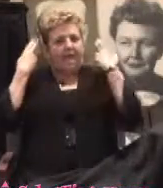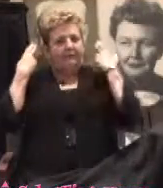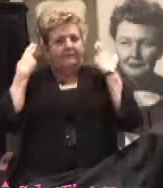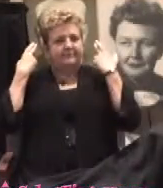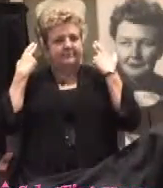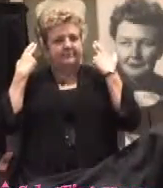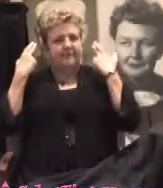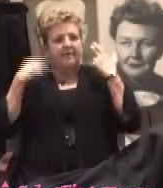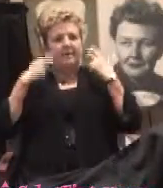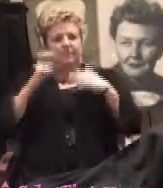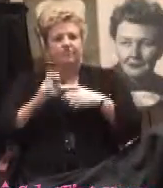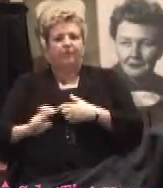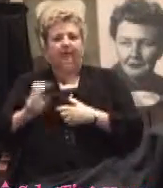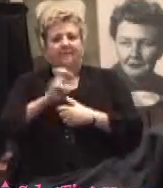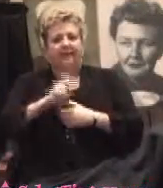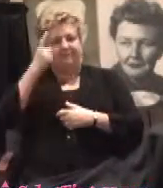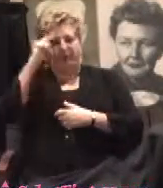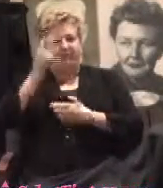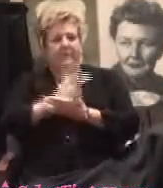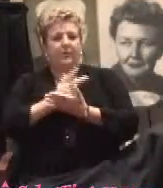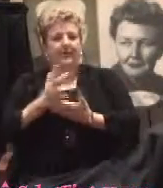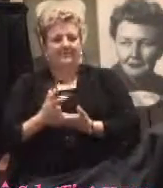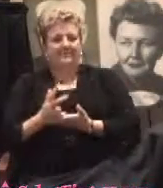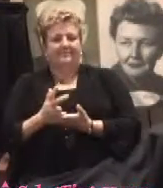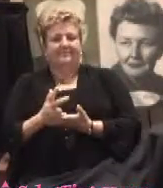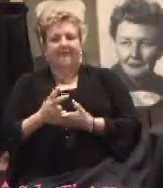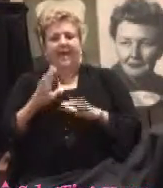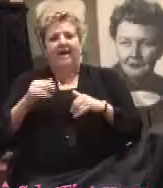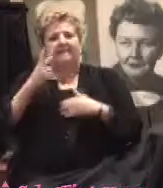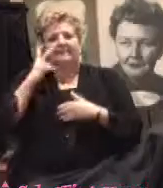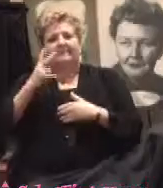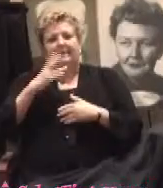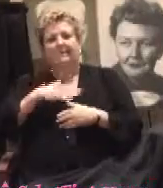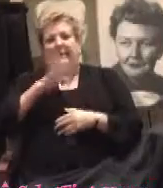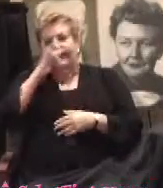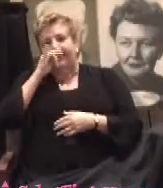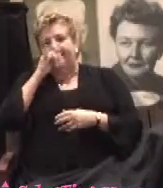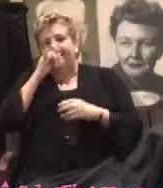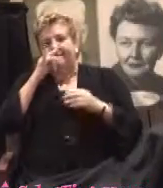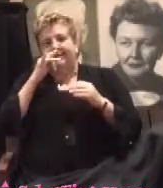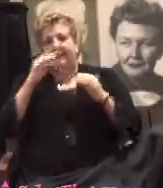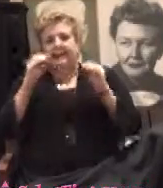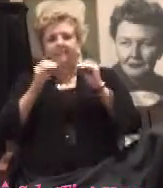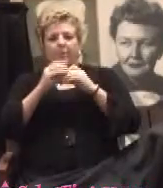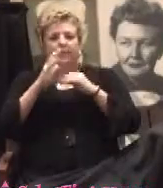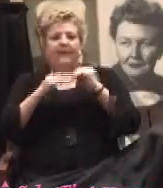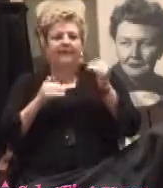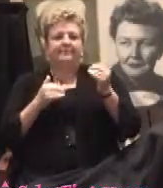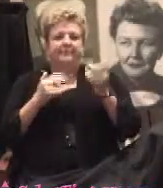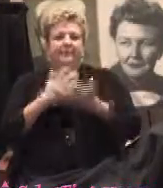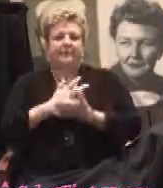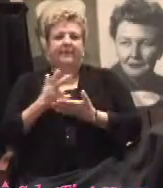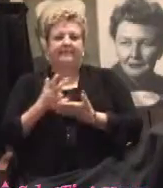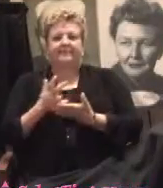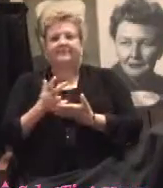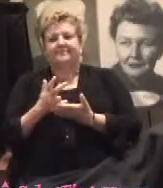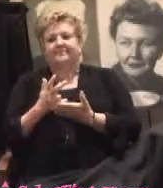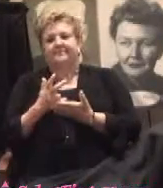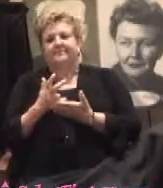I haven't seen my kids for more than 1 night in 3 weeks, and I came over here, and I've been busy with a lot of things. There's a lot of pressure on me at